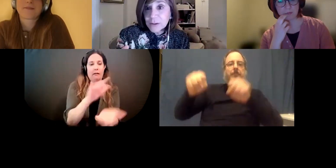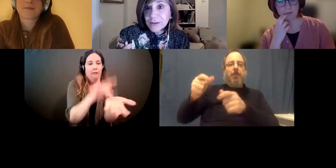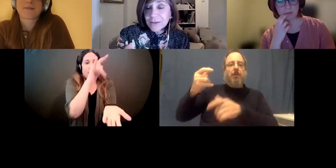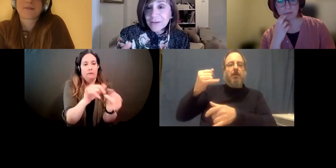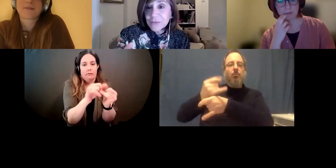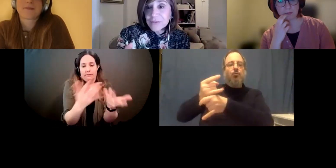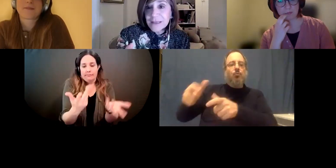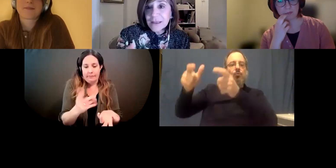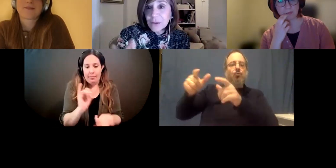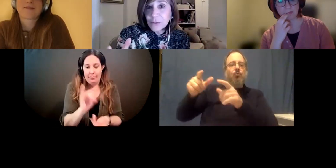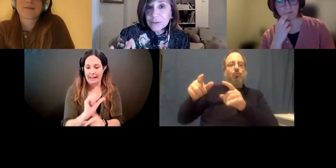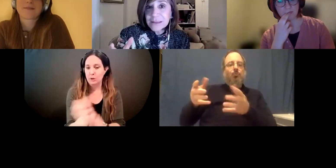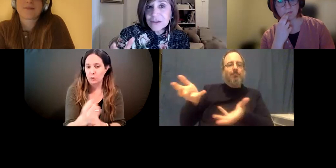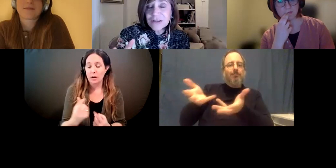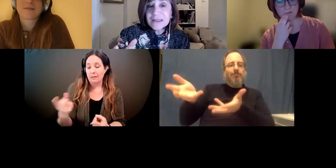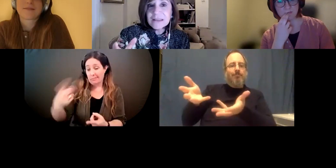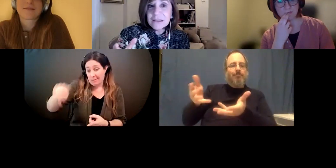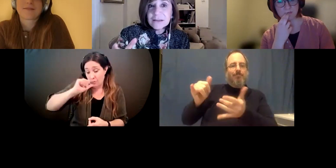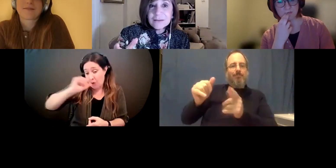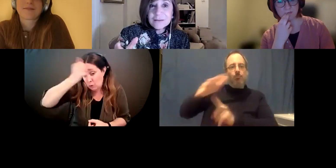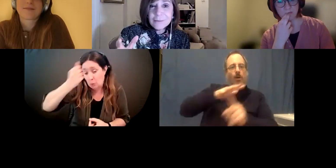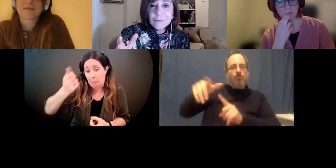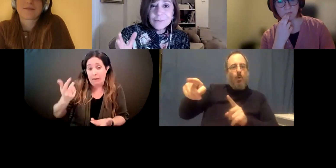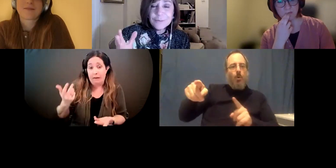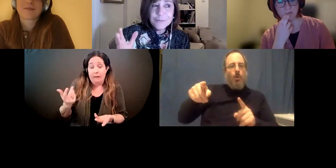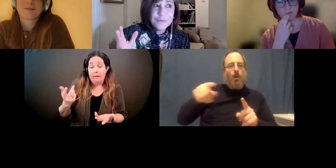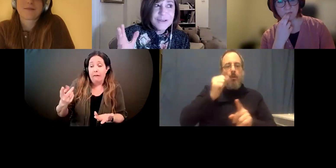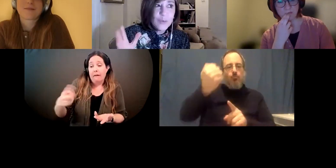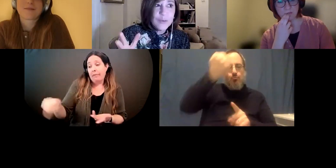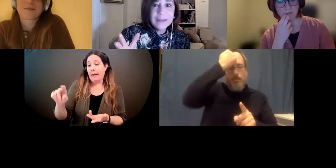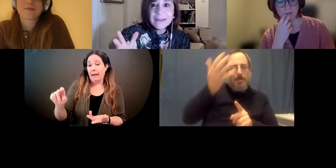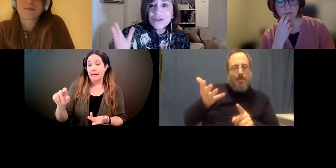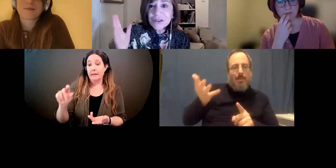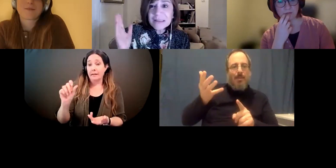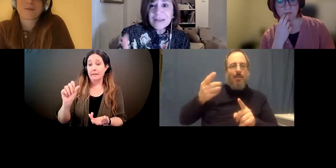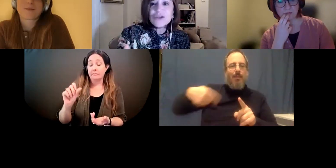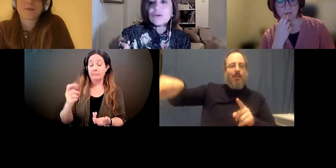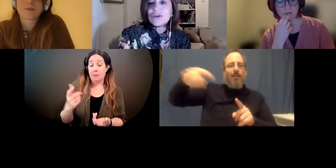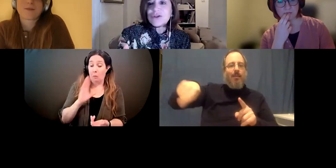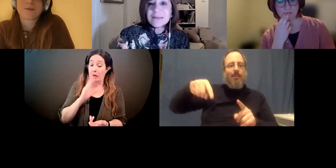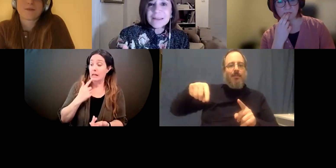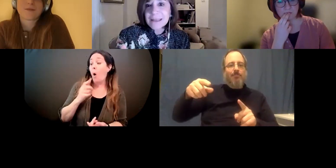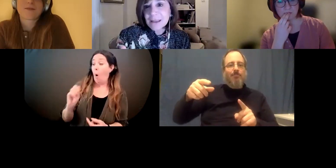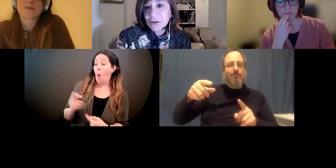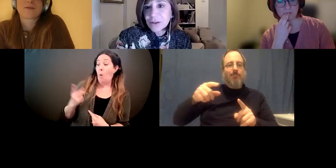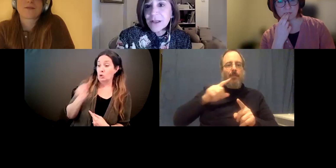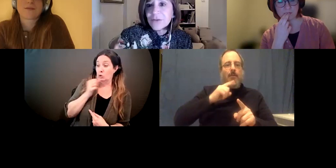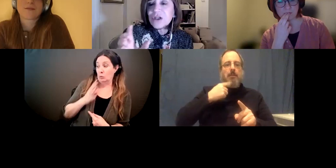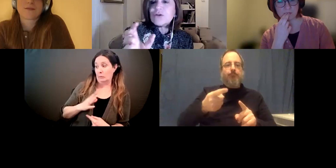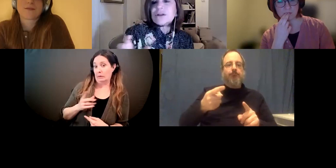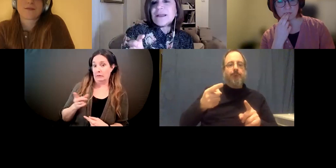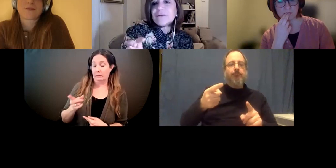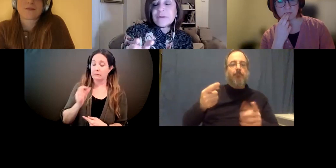stupid. They don't say, oh, let's just, she's a woman, let's just make sure she doesn't get tenure.